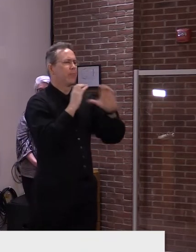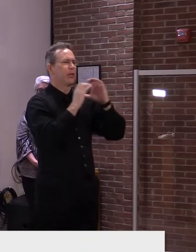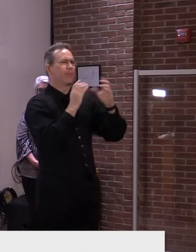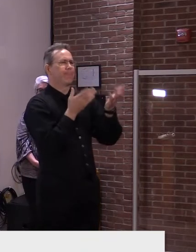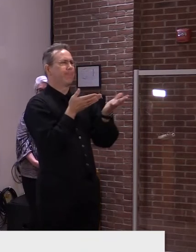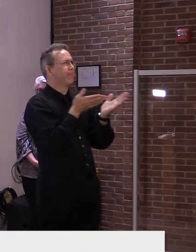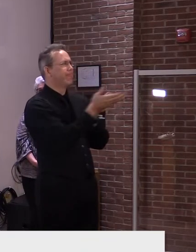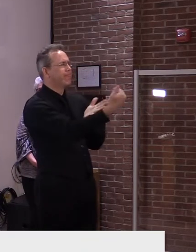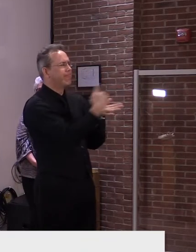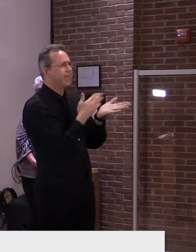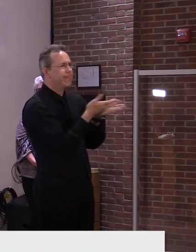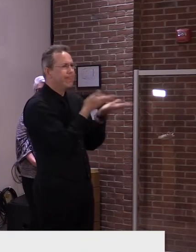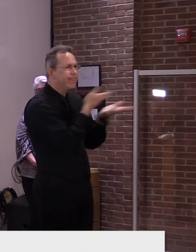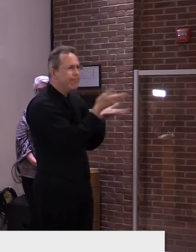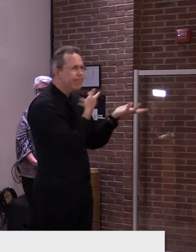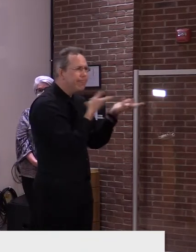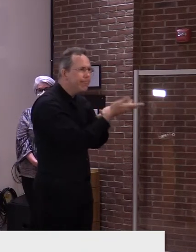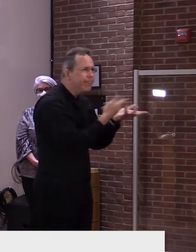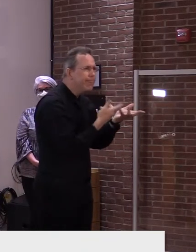I've spoken with,